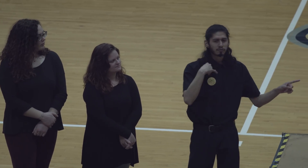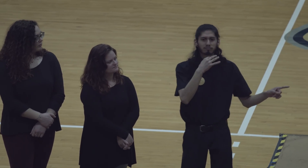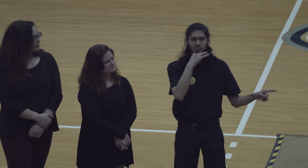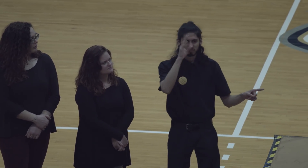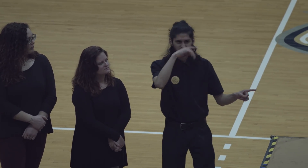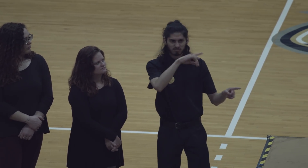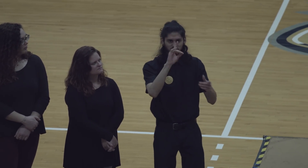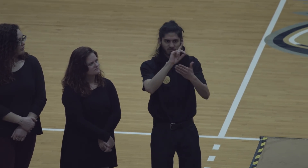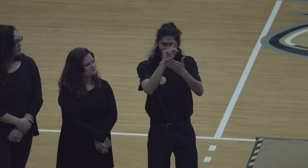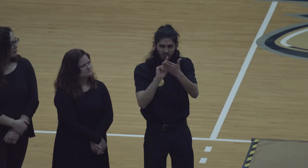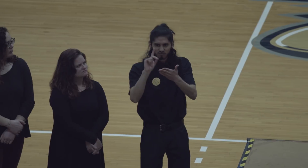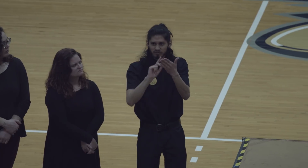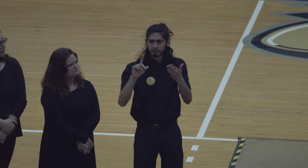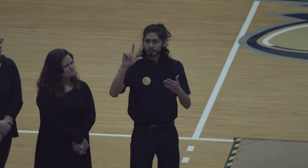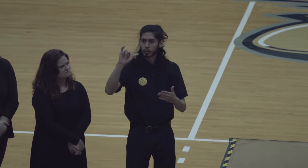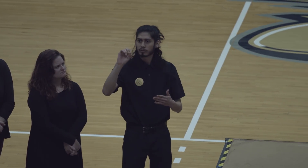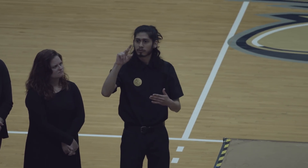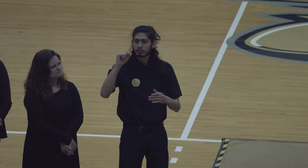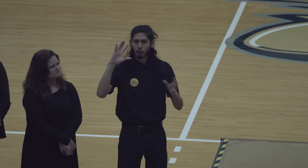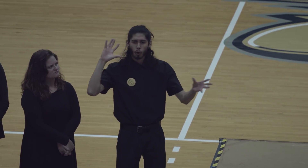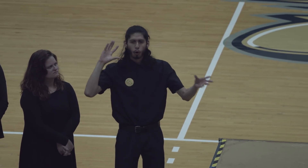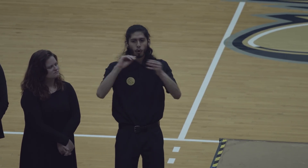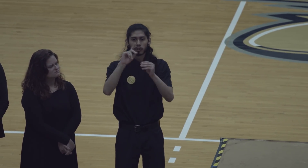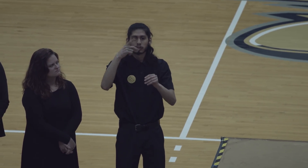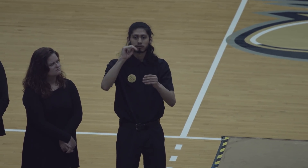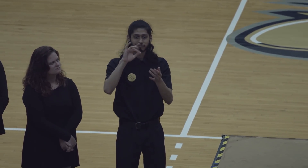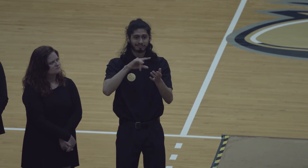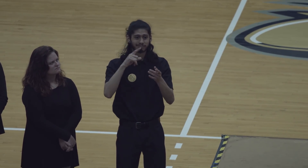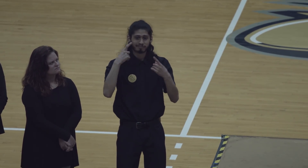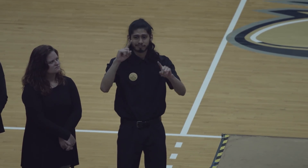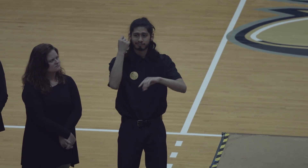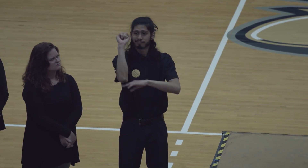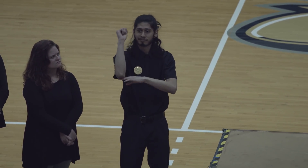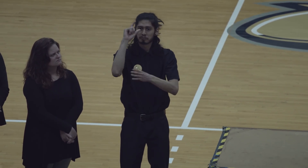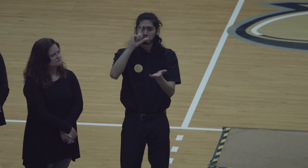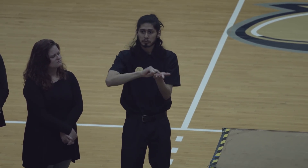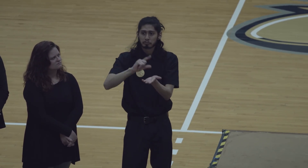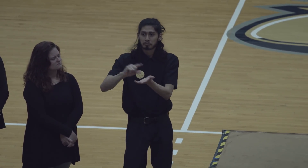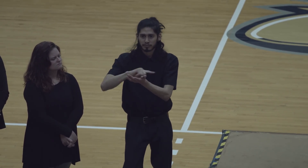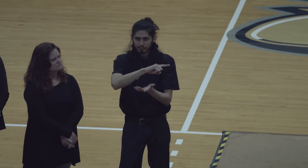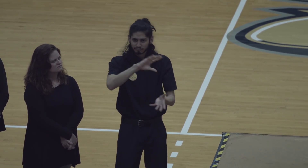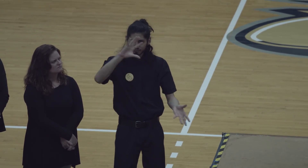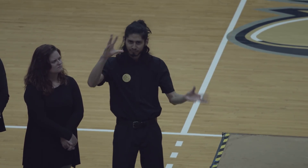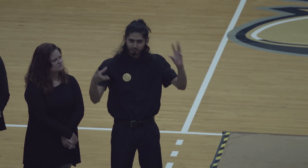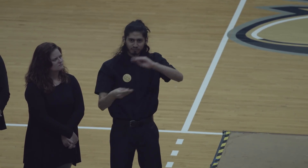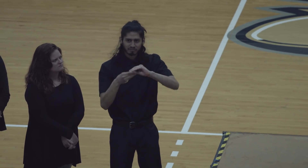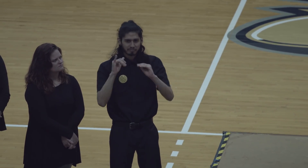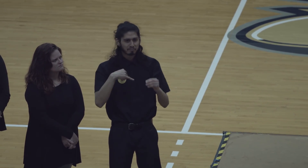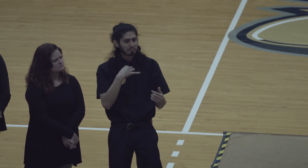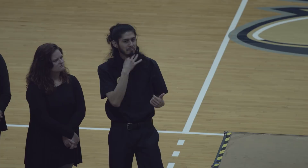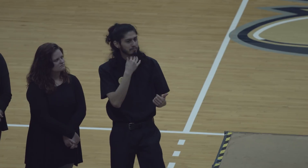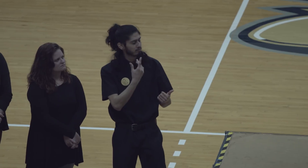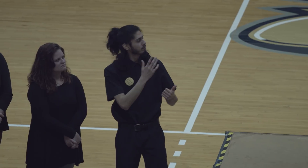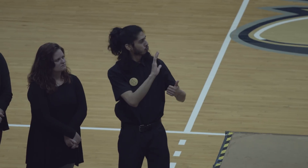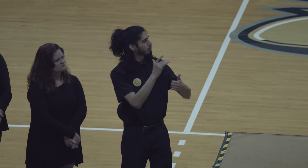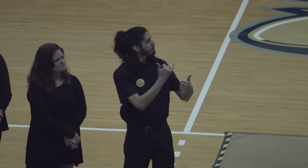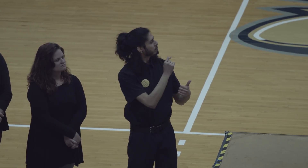So now we have a question for Dick. You designed the layouts for the Washington Post in your work there as a